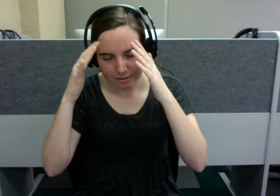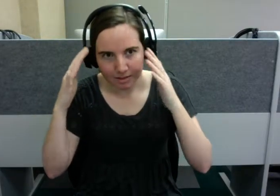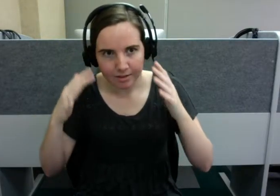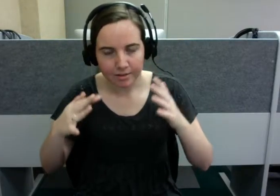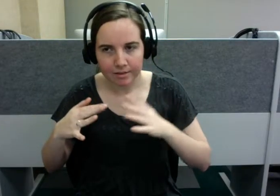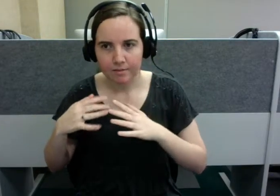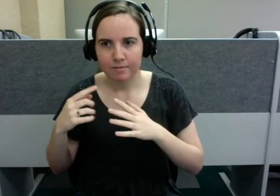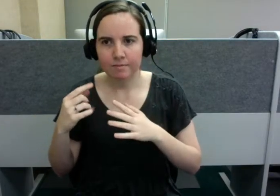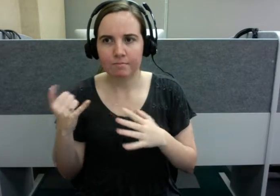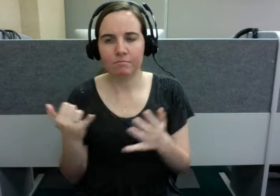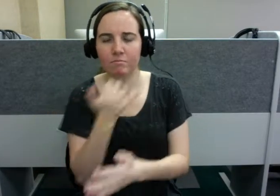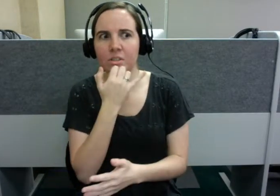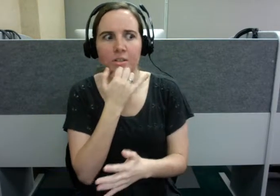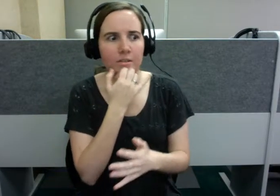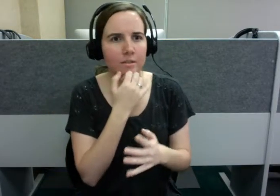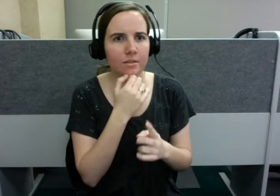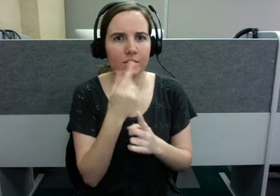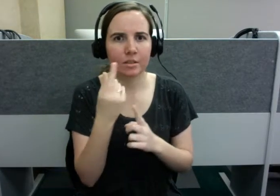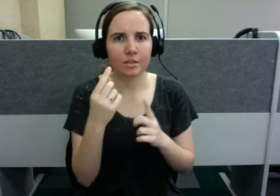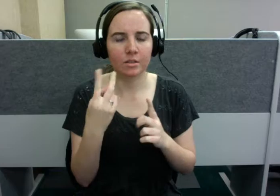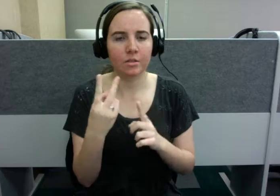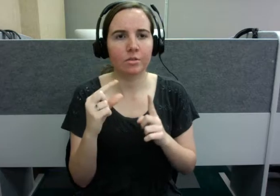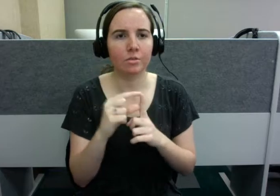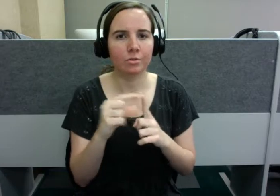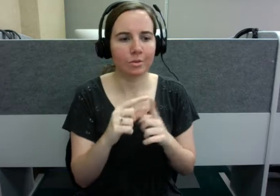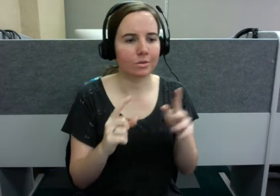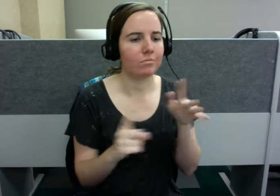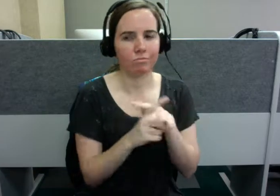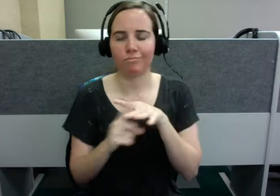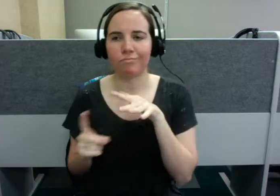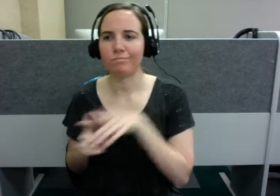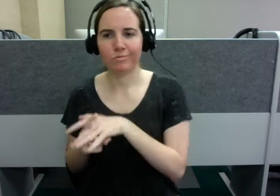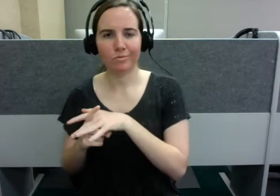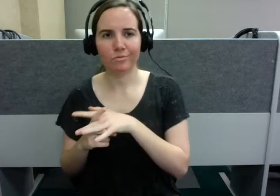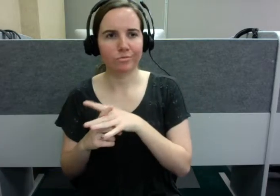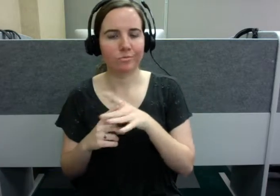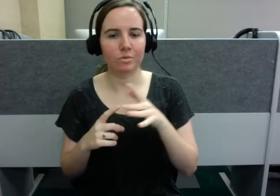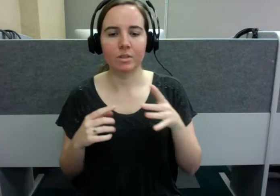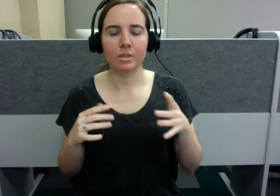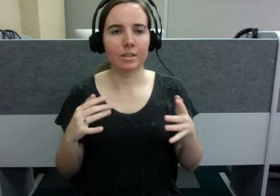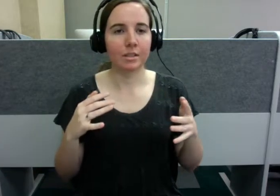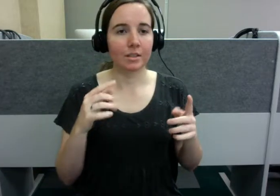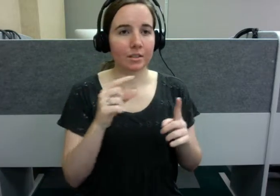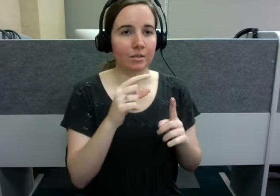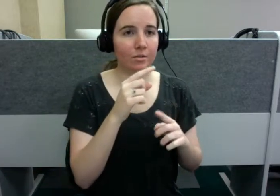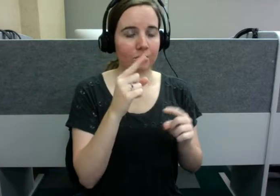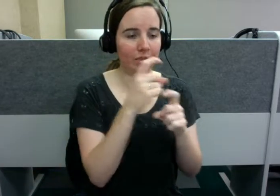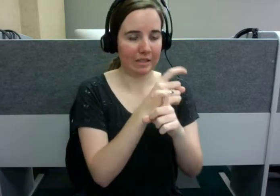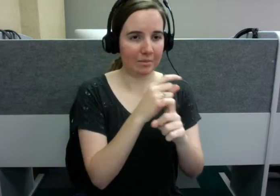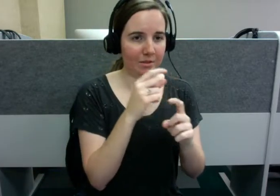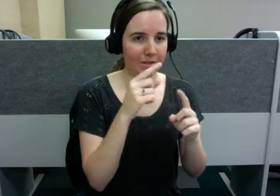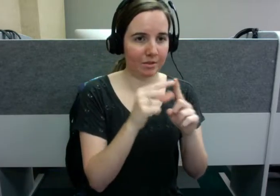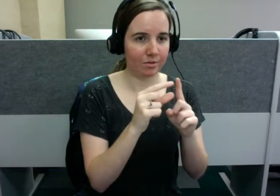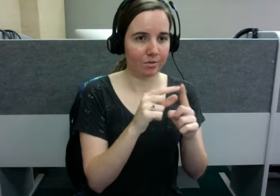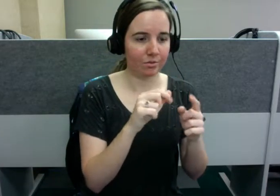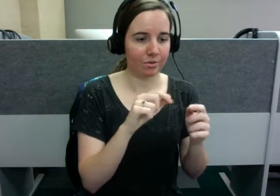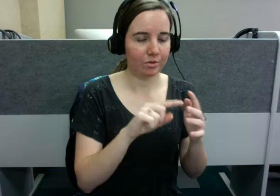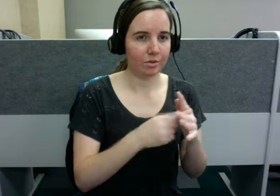terms come crashing into my head that I hadn't heard since my classics professor in college drilled them there, and they are anagnorisis and